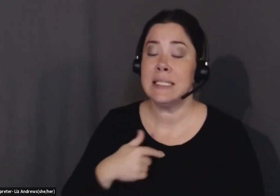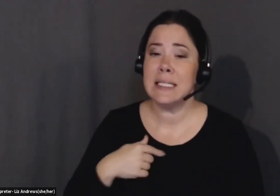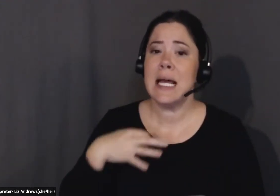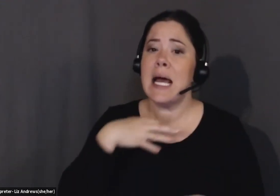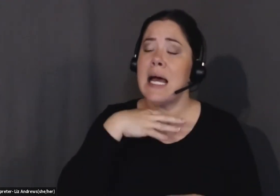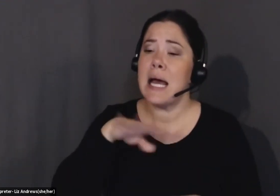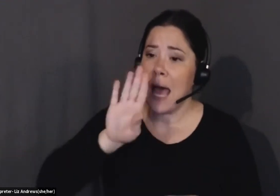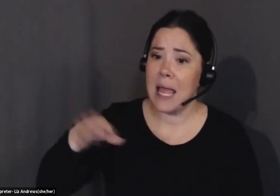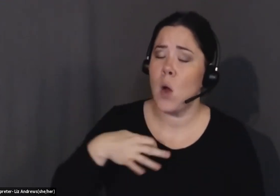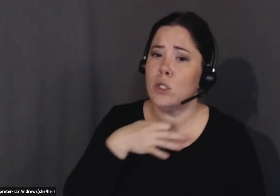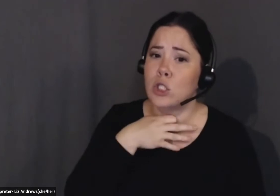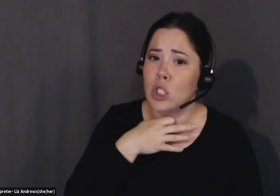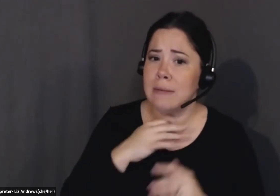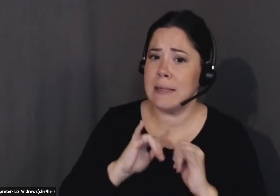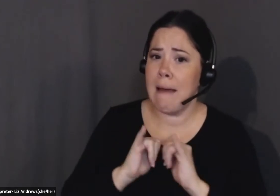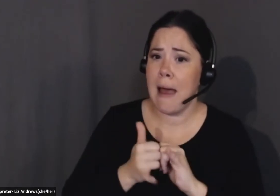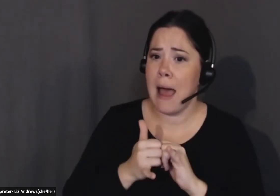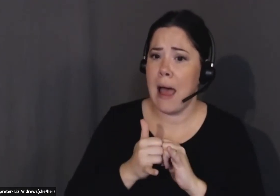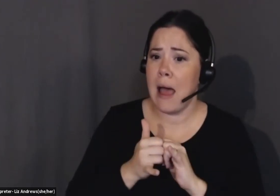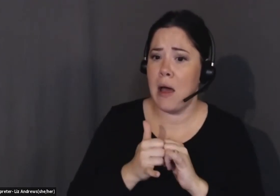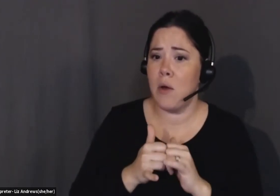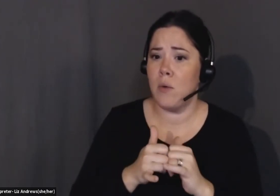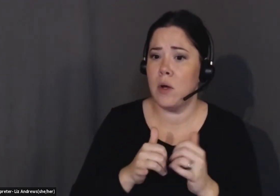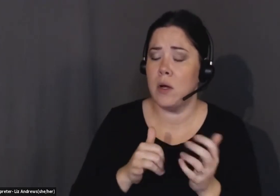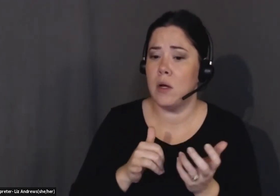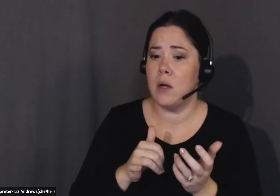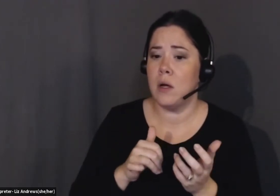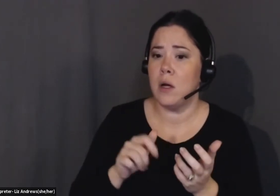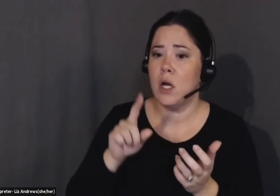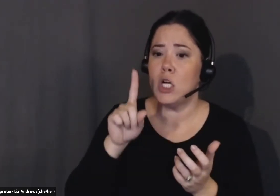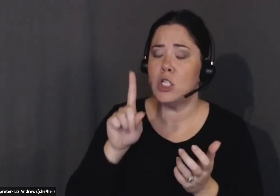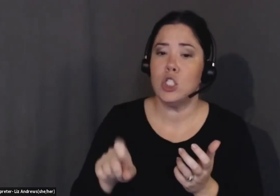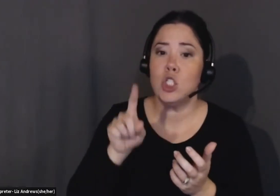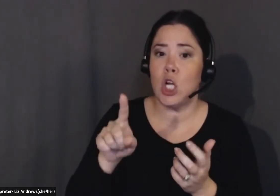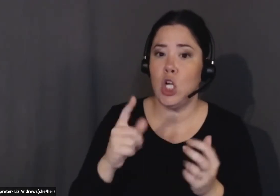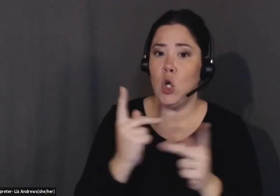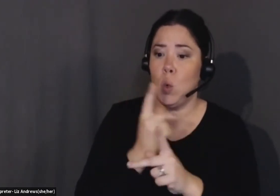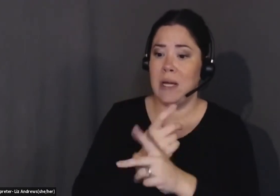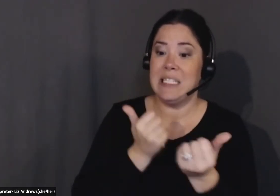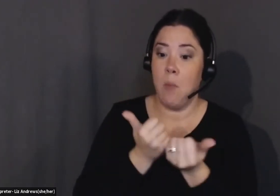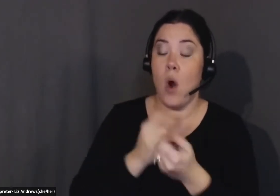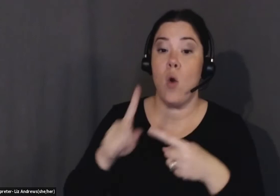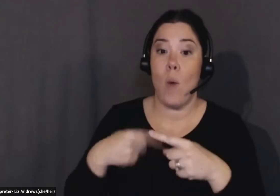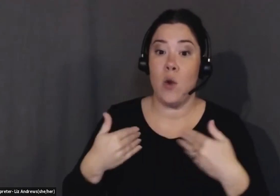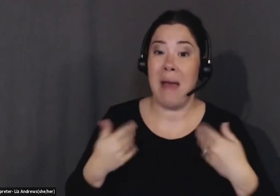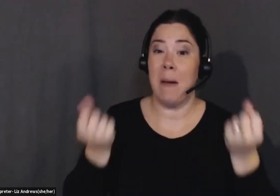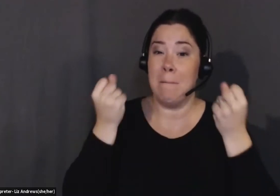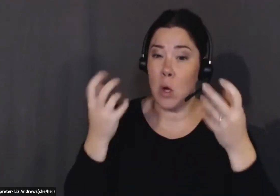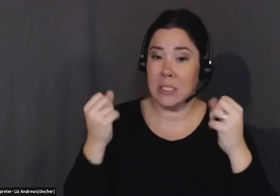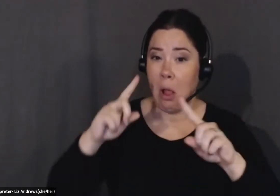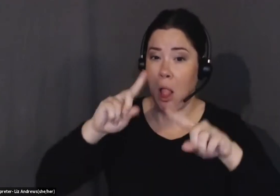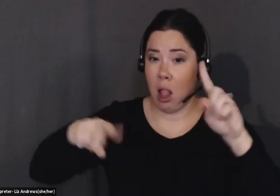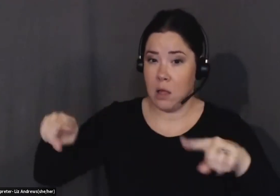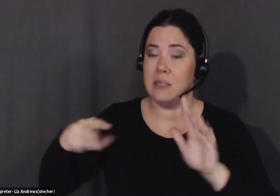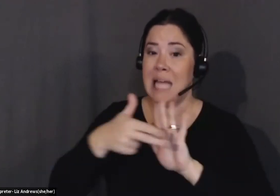one should prioritize support when dealing with multiple diagnoses and are